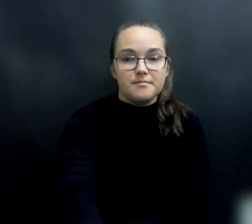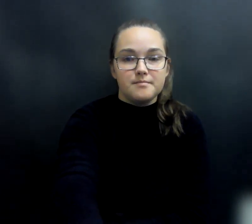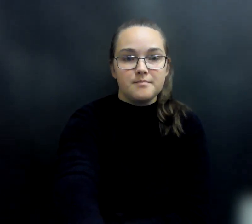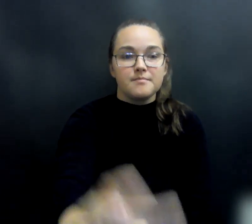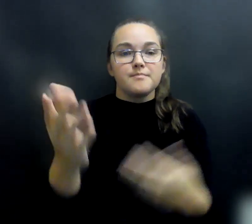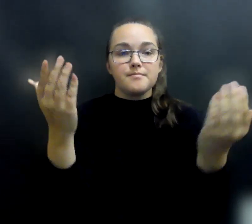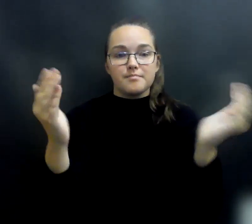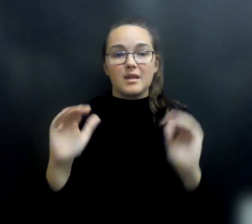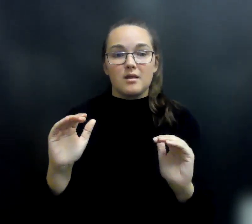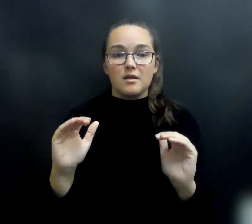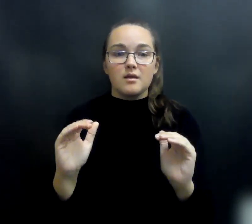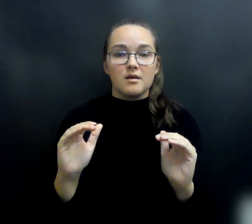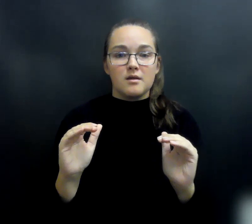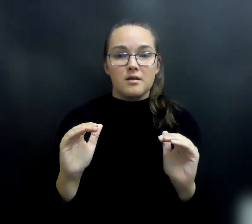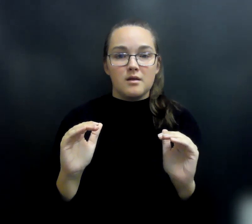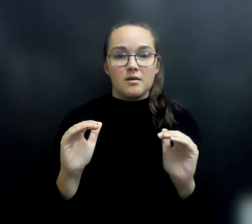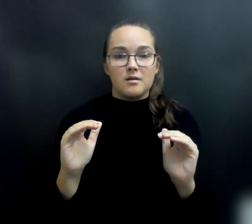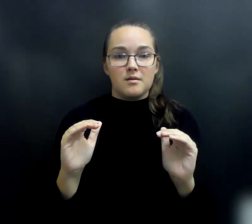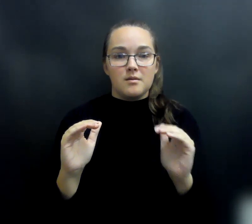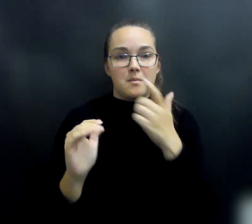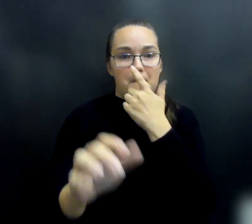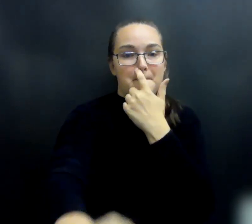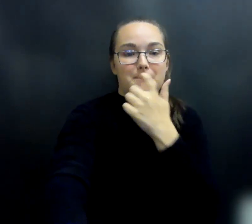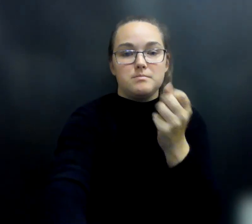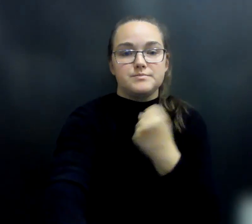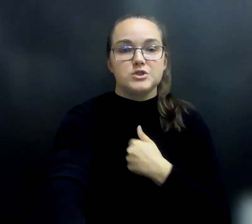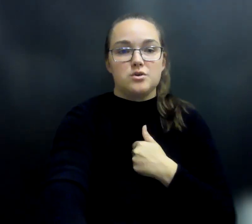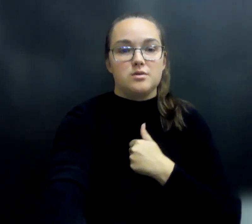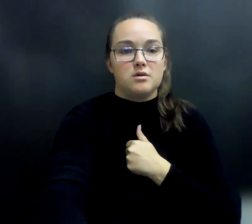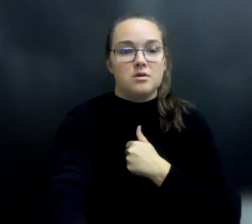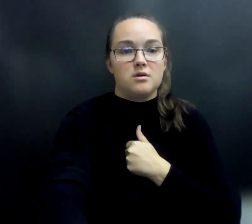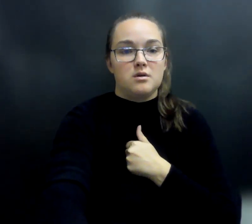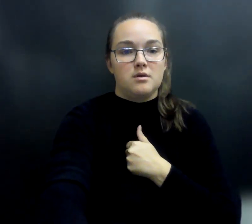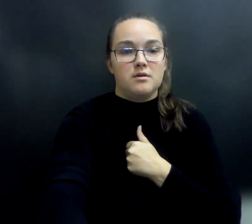But as time went on, my brother started spending